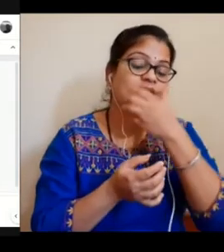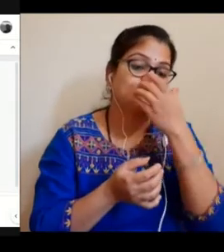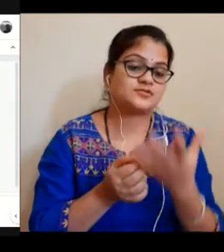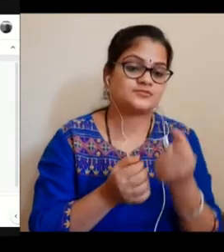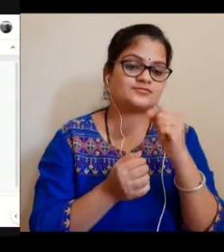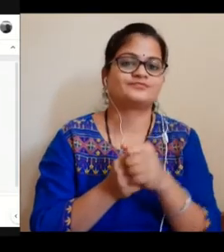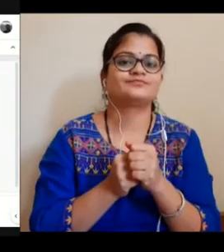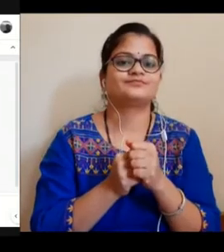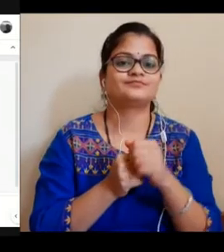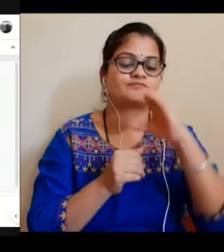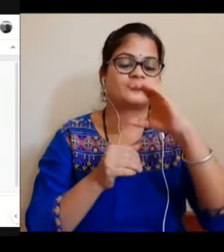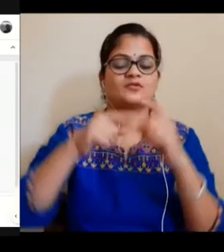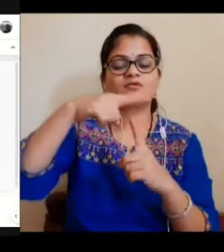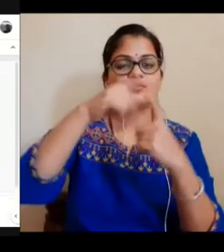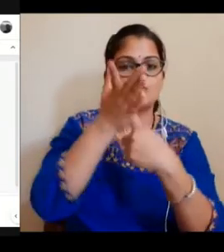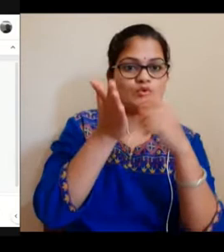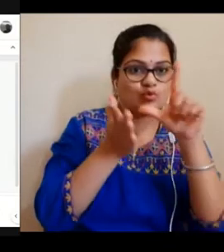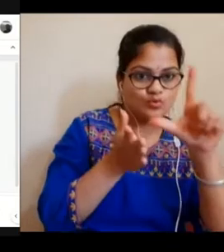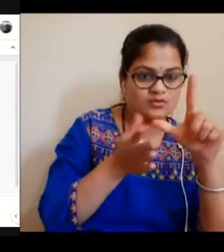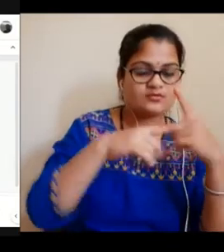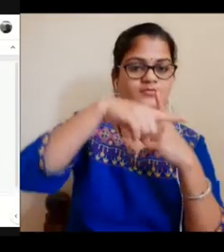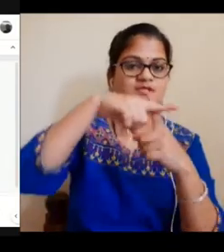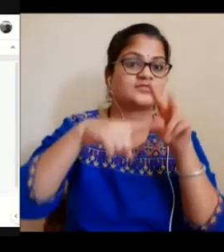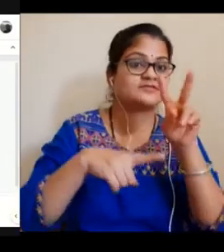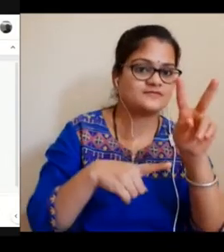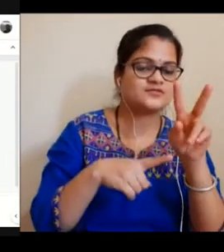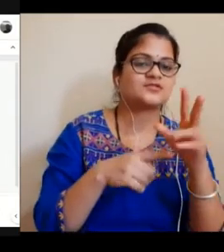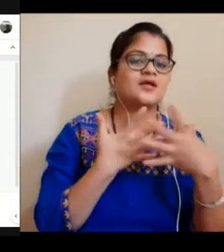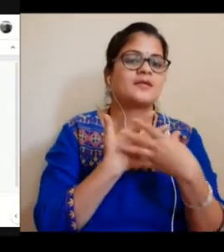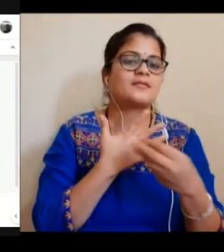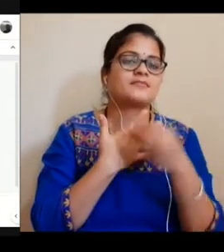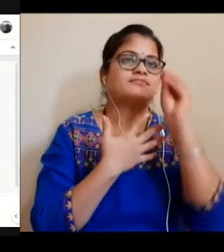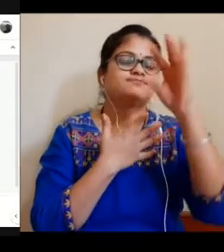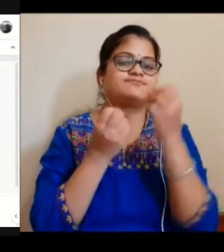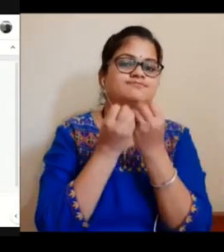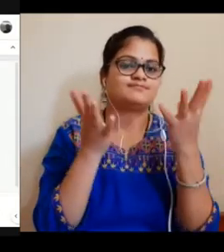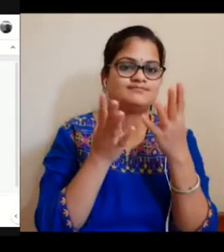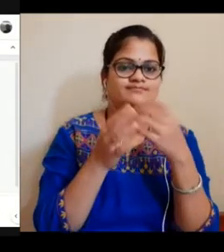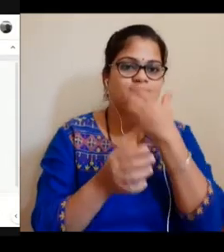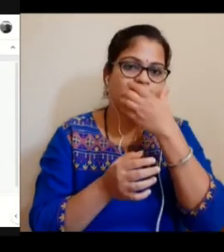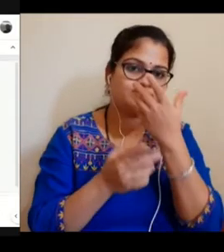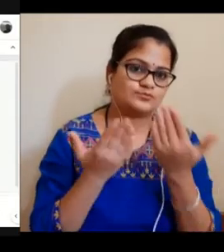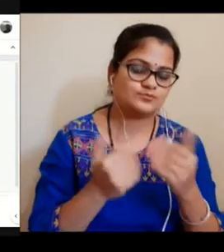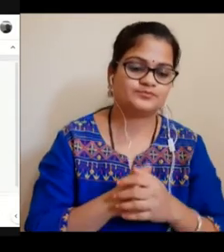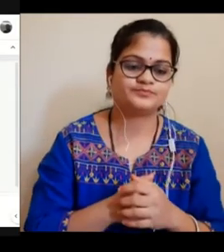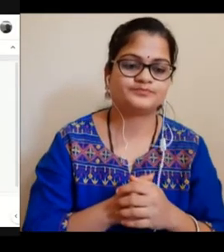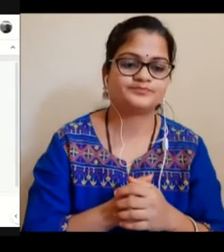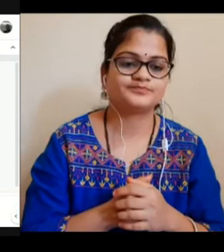V, Control V, Control V. Okay. So I'm going to just place my apples there on the tree.